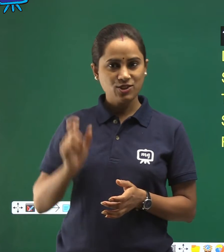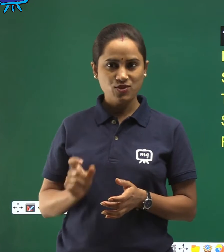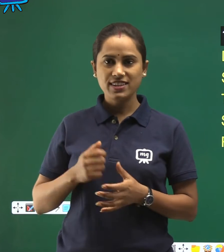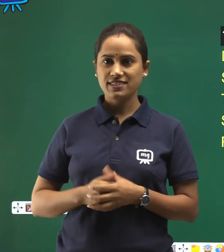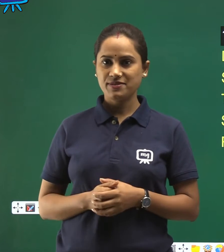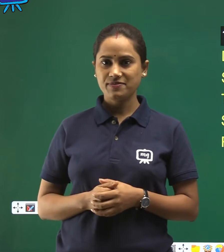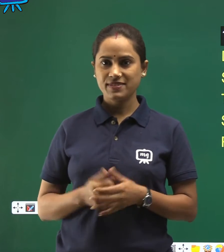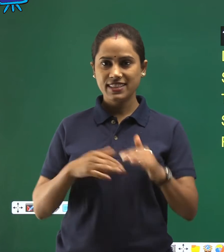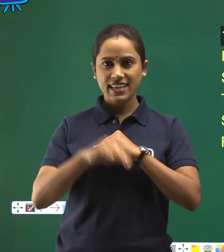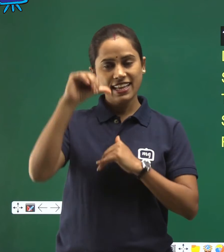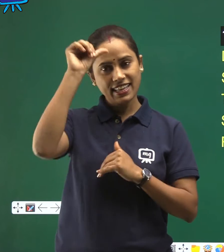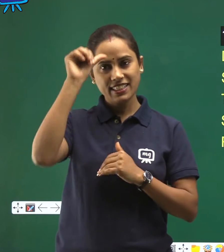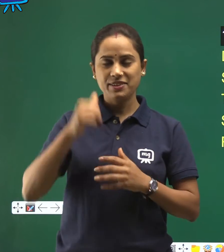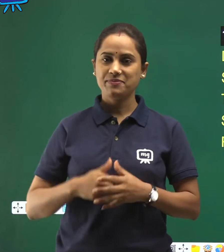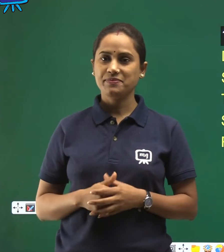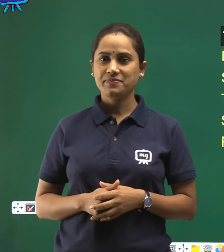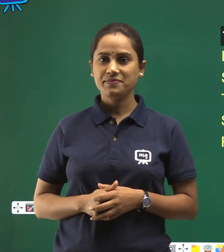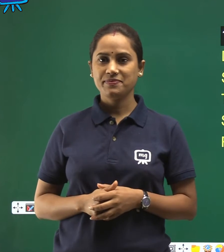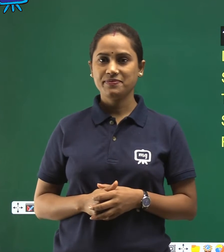words in Hindi.